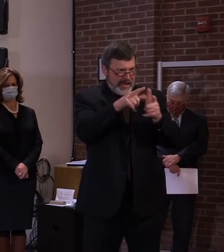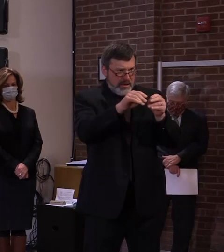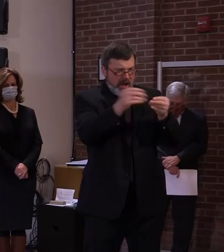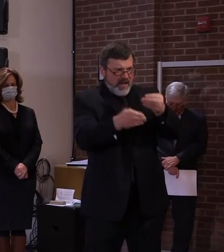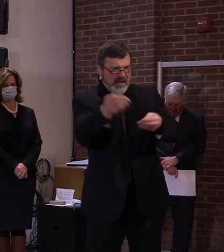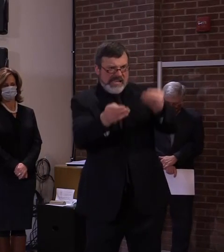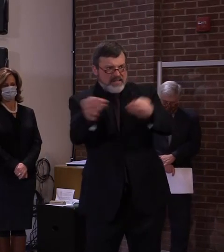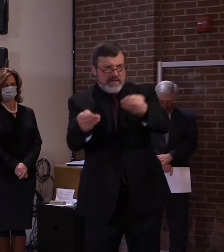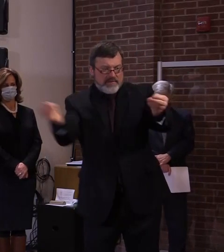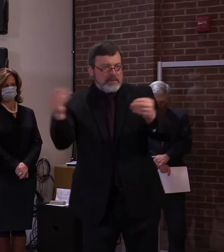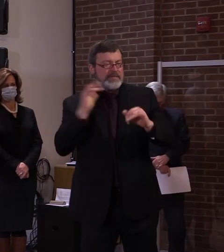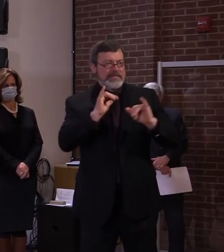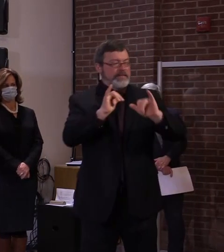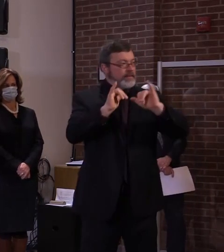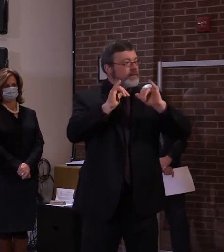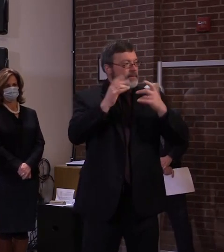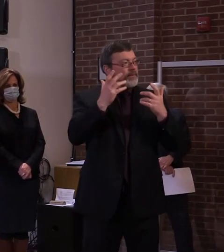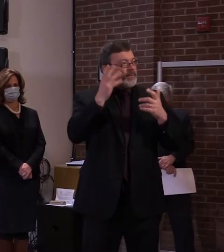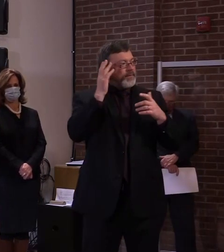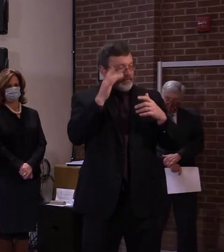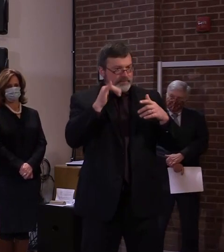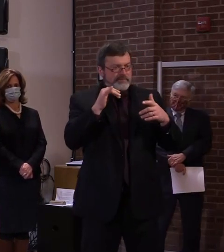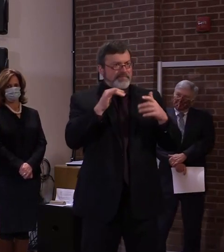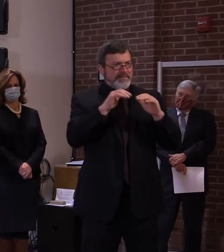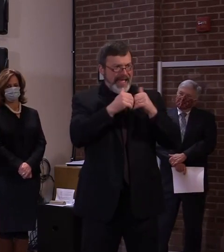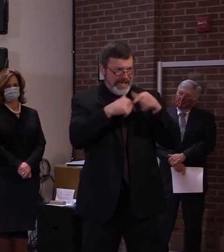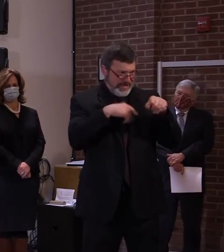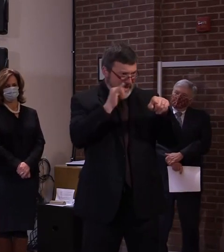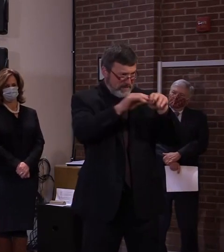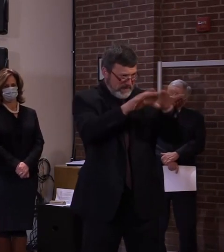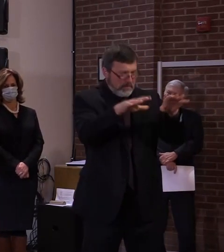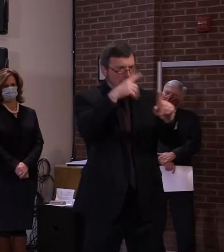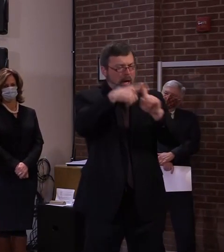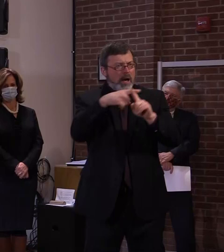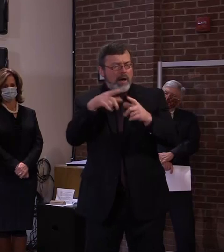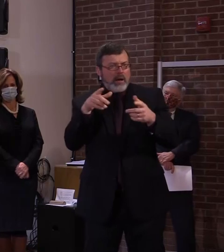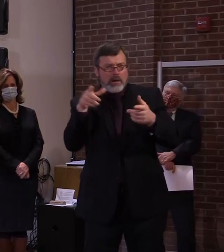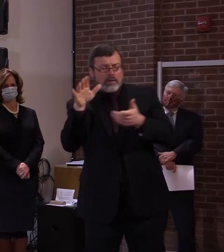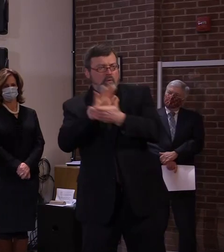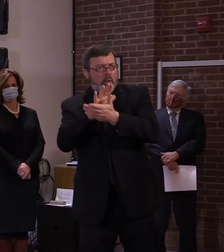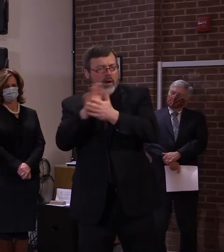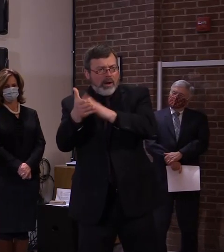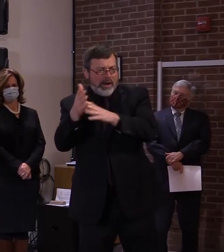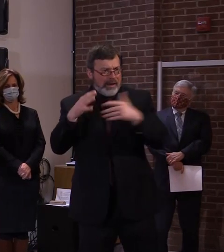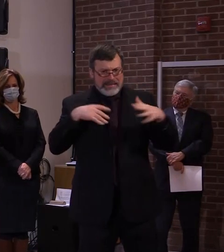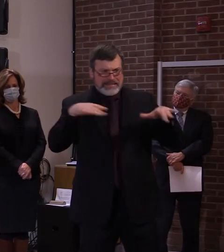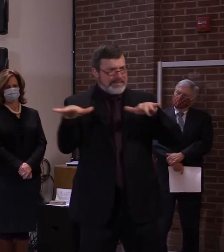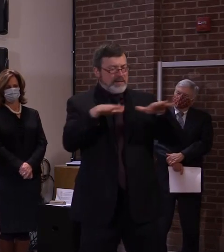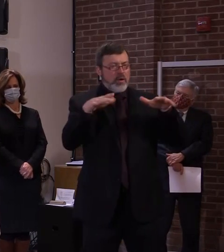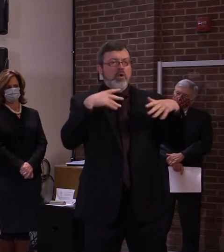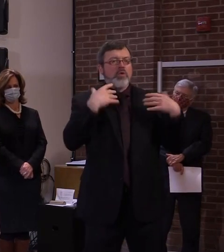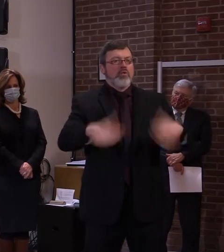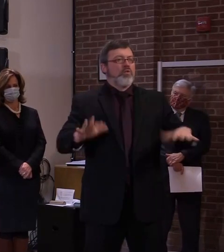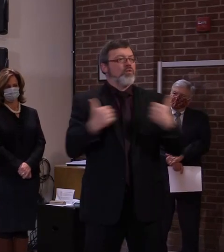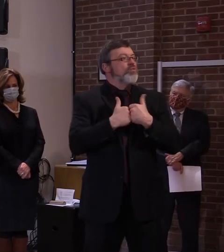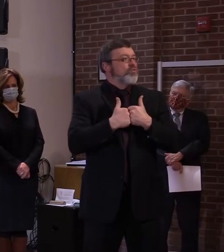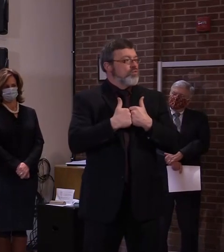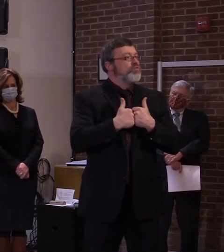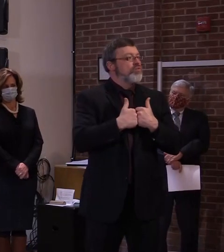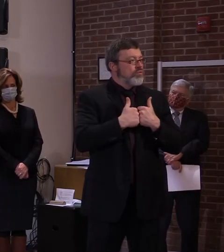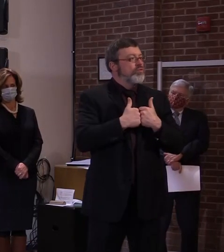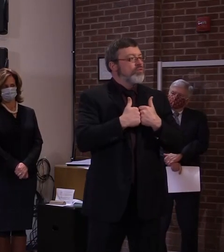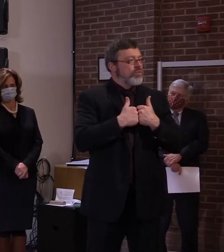particularly contact tracing and testing, which have shown to be difficult to keep up and manage in a dynamic period of